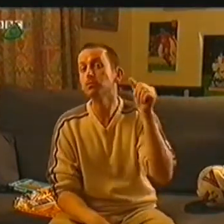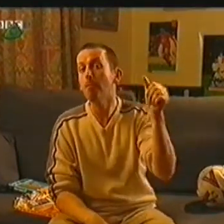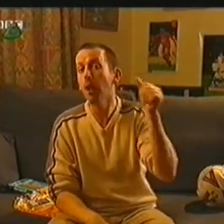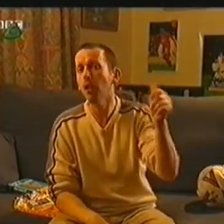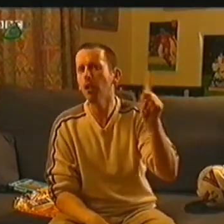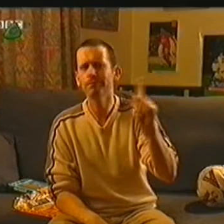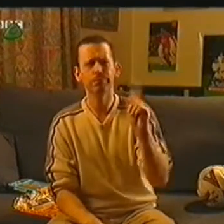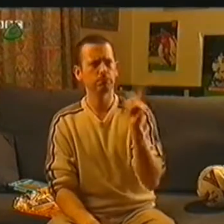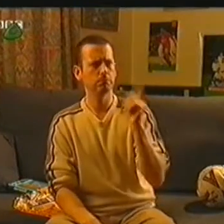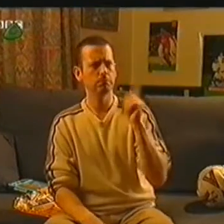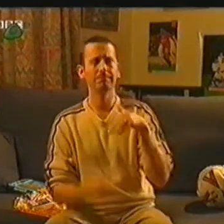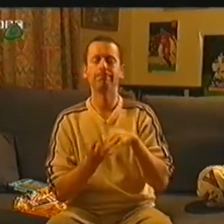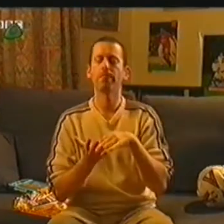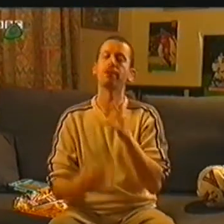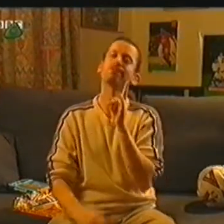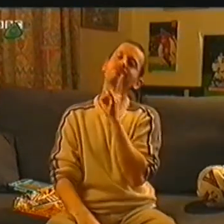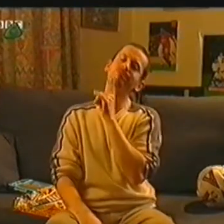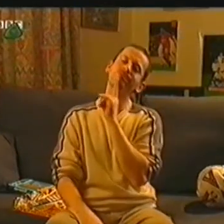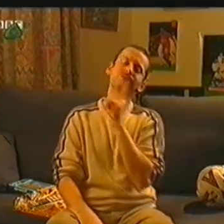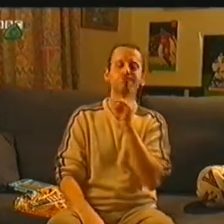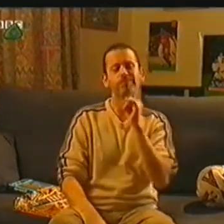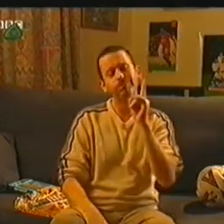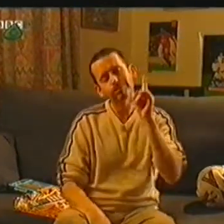He was still staring at the page when the doorbell rang.